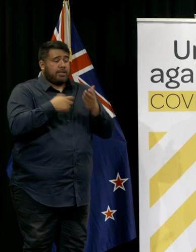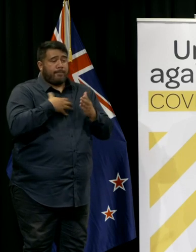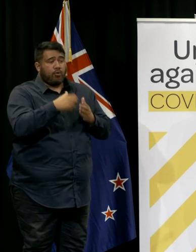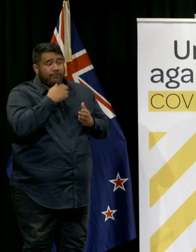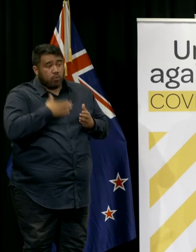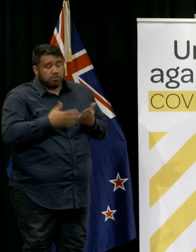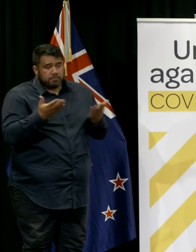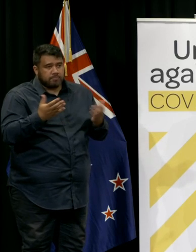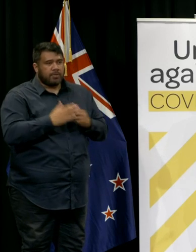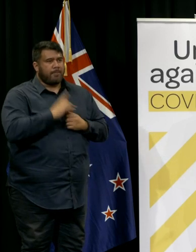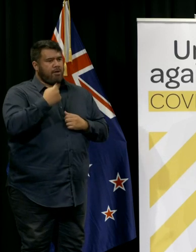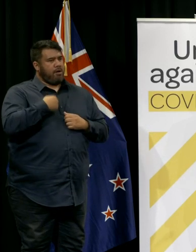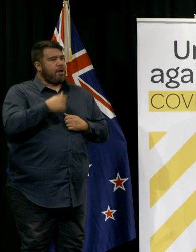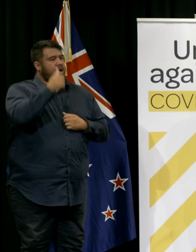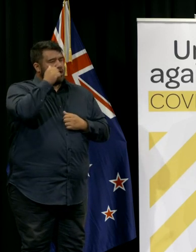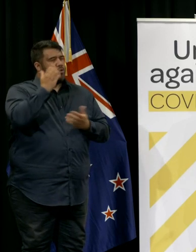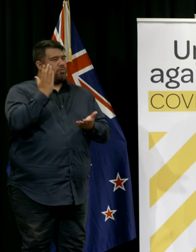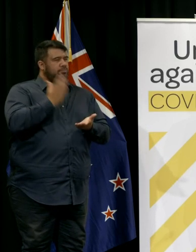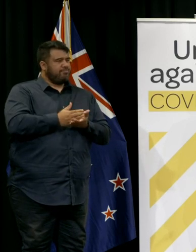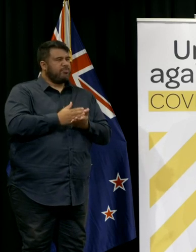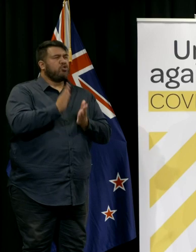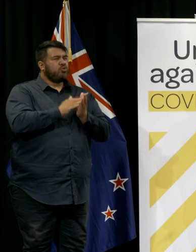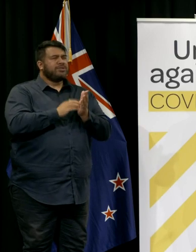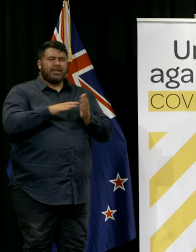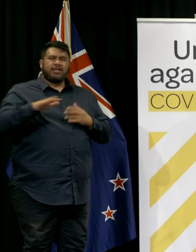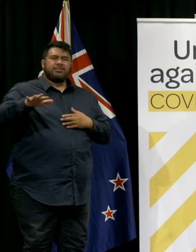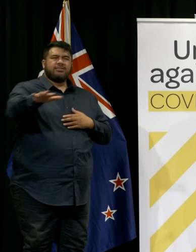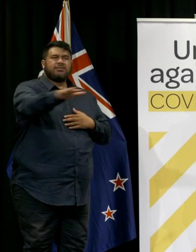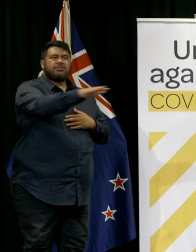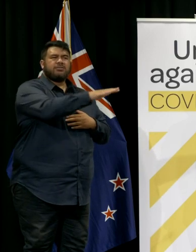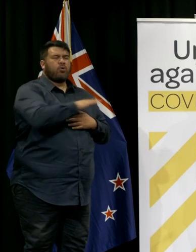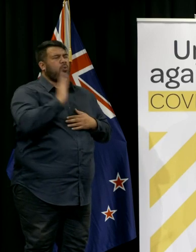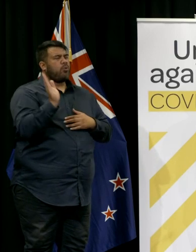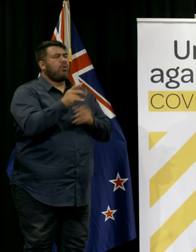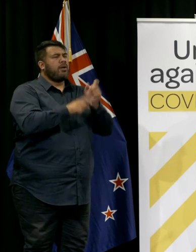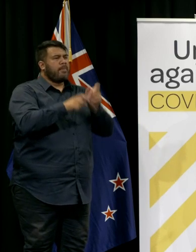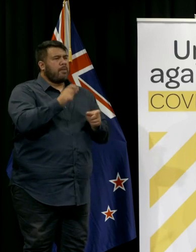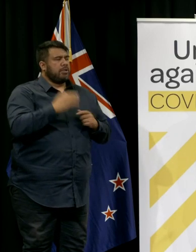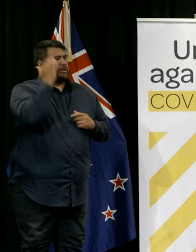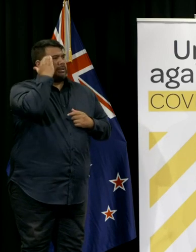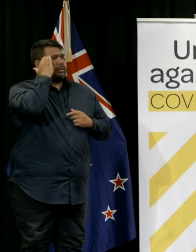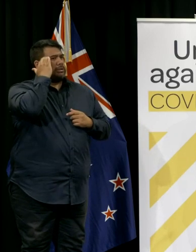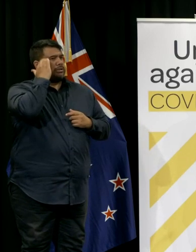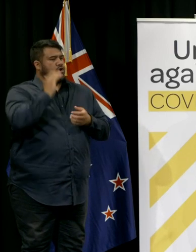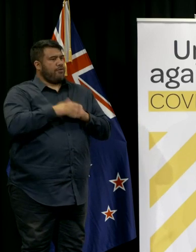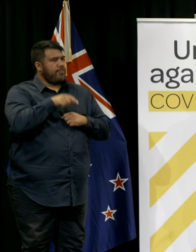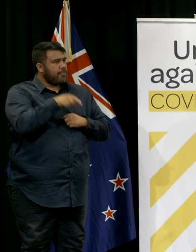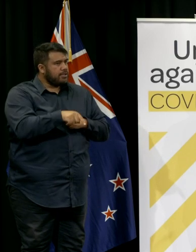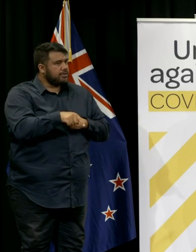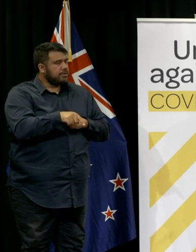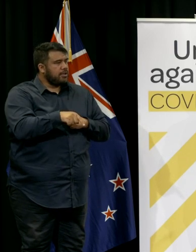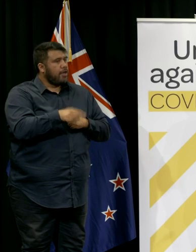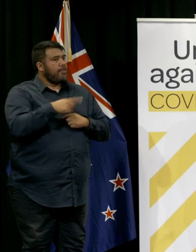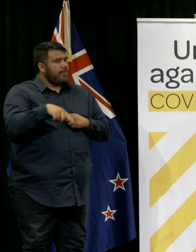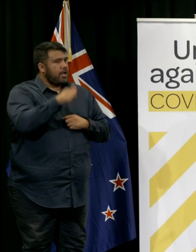But I know that people everywhere across New Zealand are very, very keen